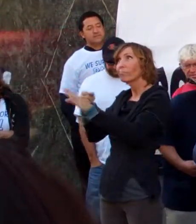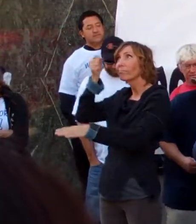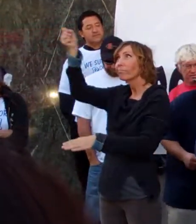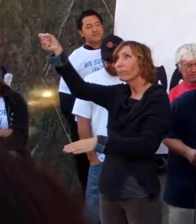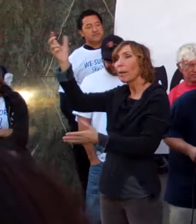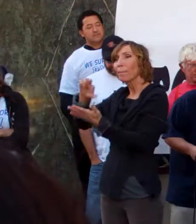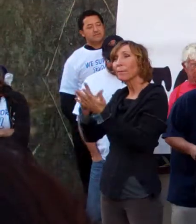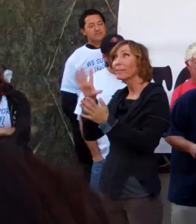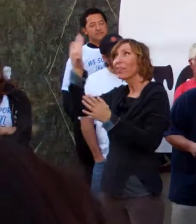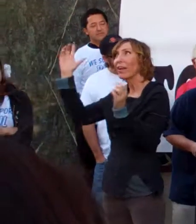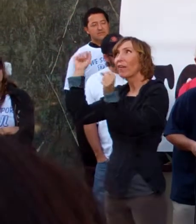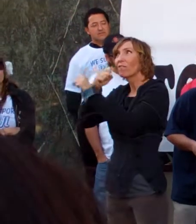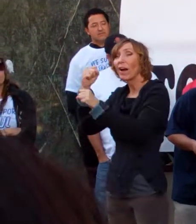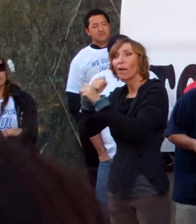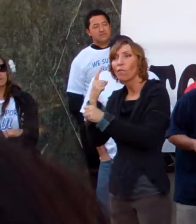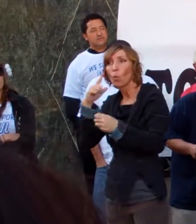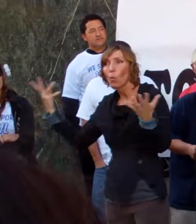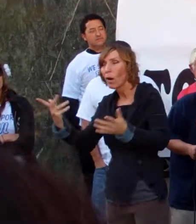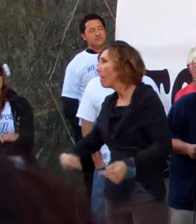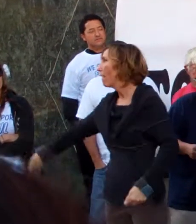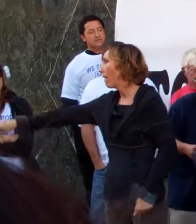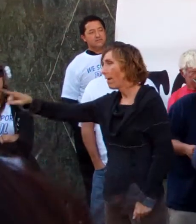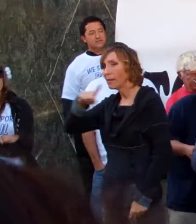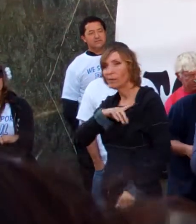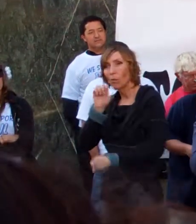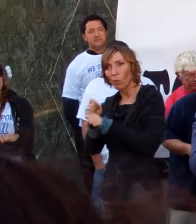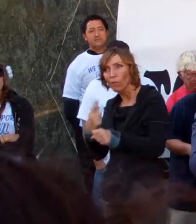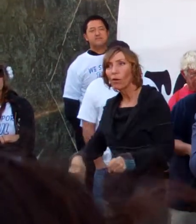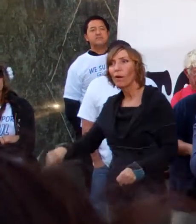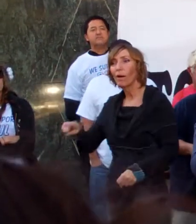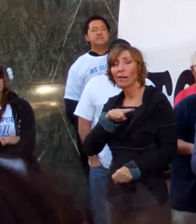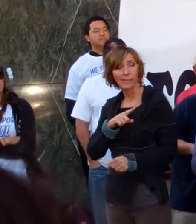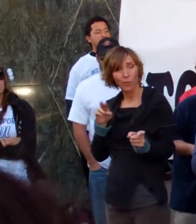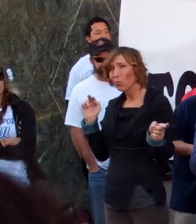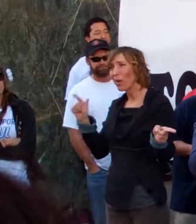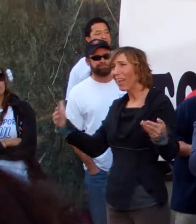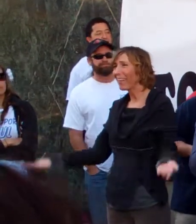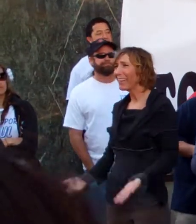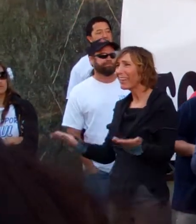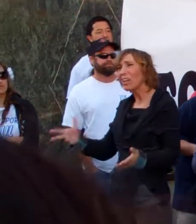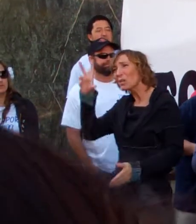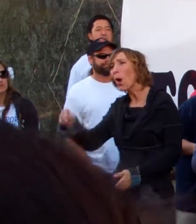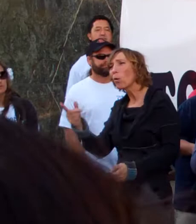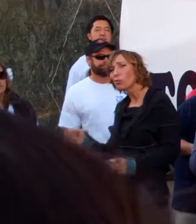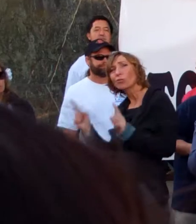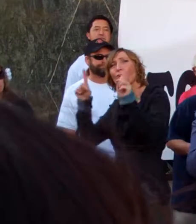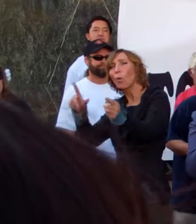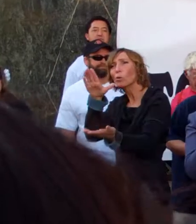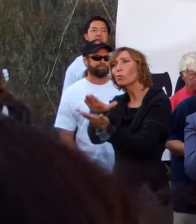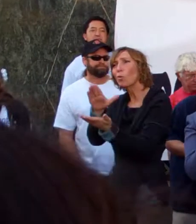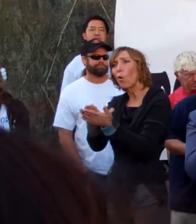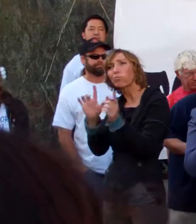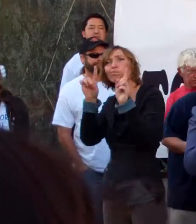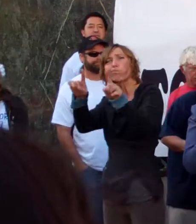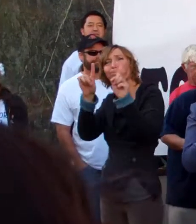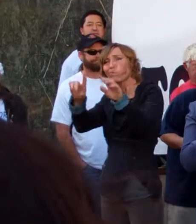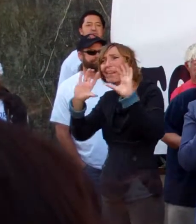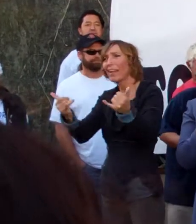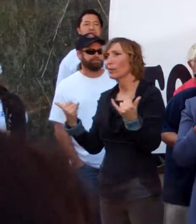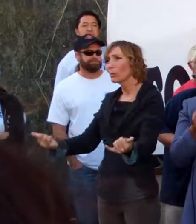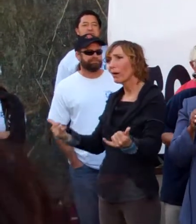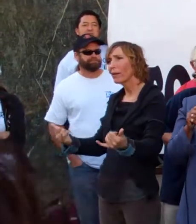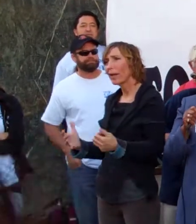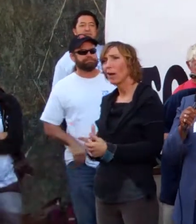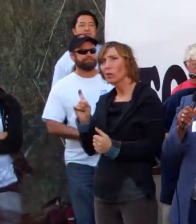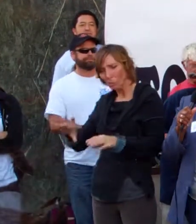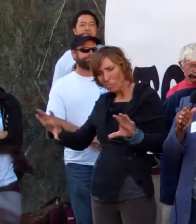fight for us. They're supposed to work for us. Raul shouldn't have to be out here. He should be in school. He should be going to class. He